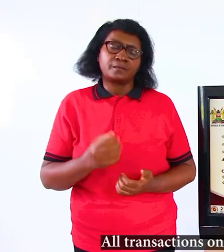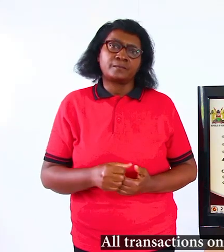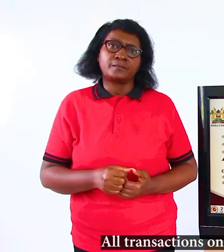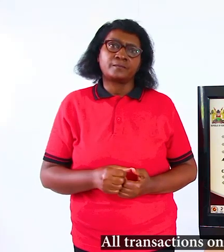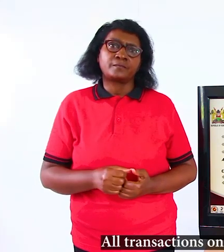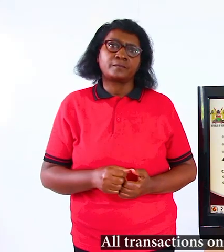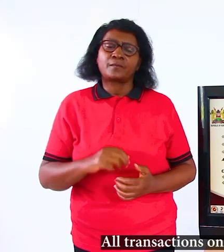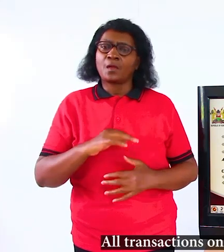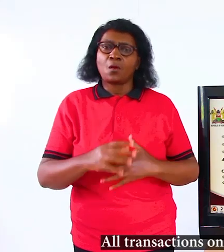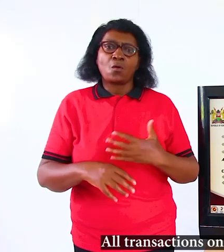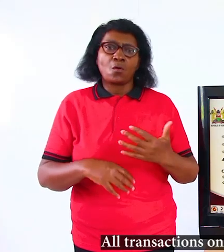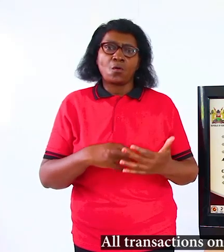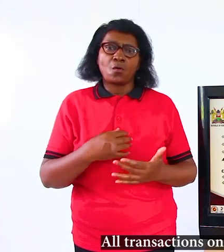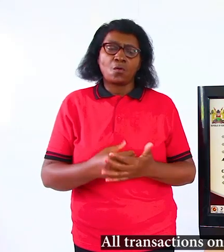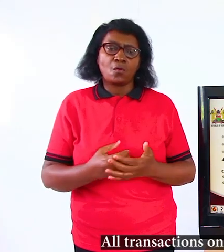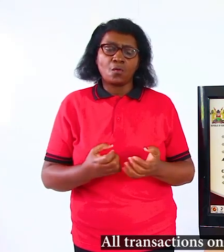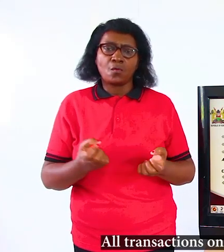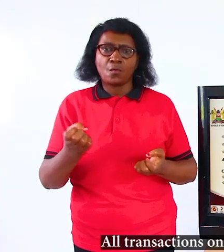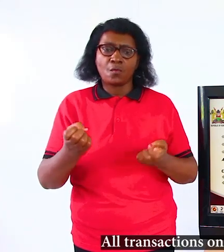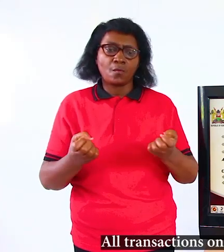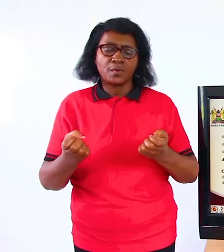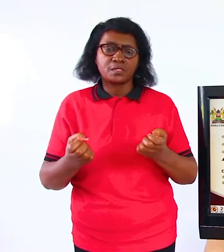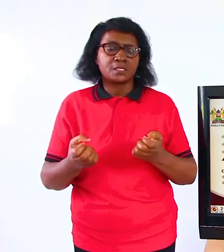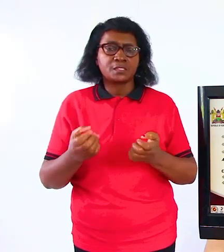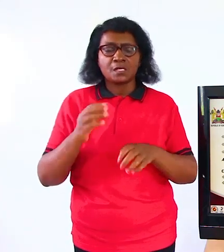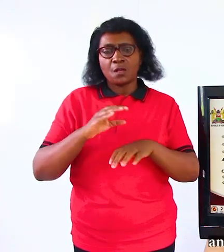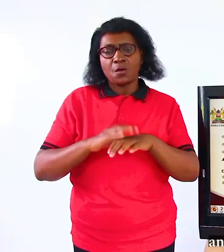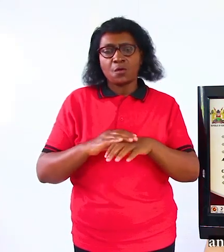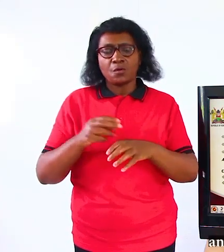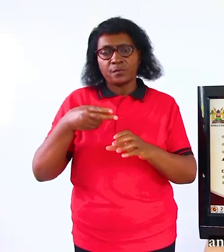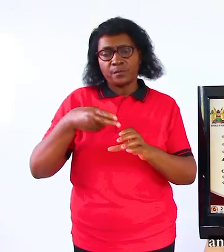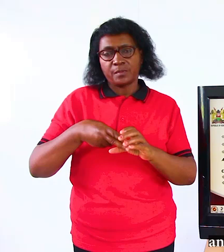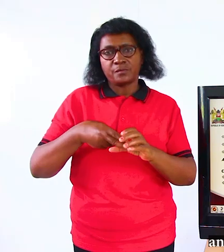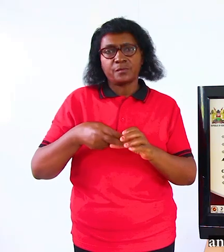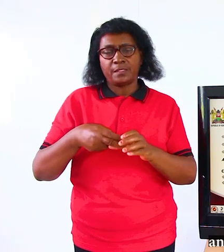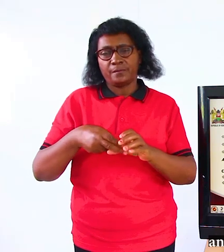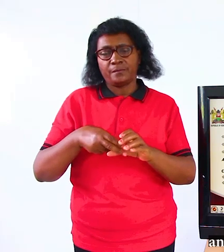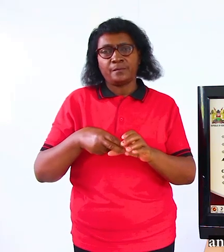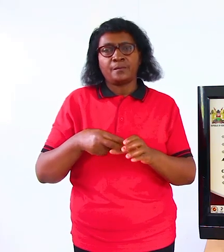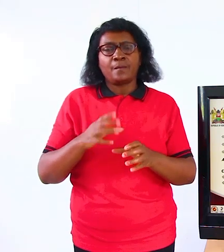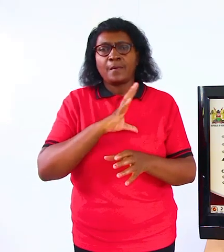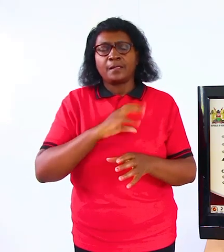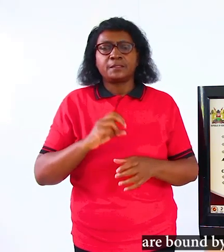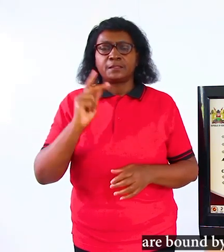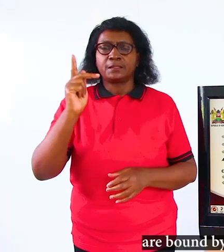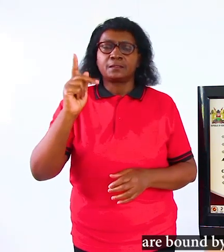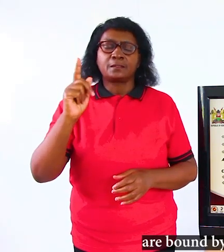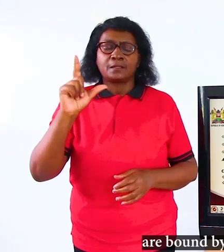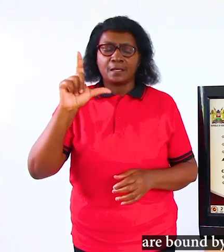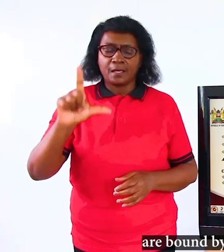All transactions on petroleum products and LPG are bound